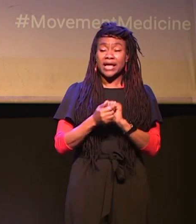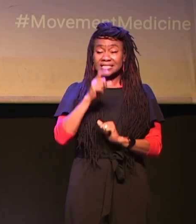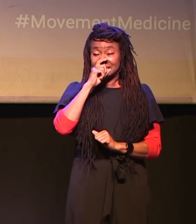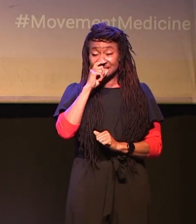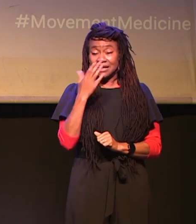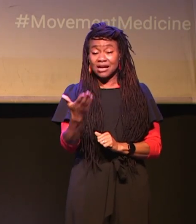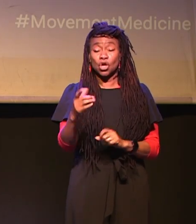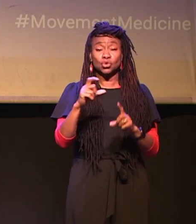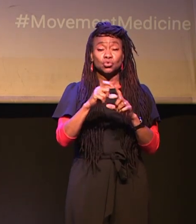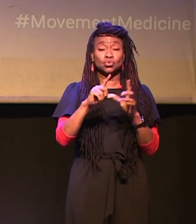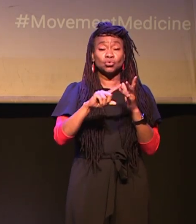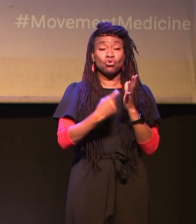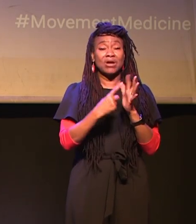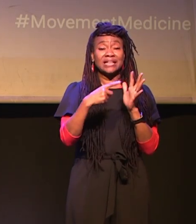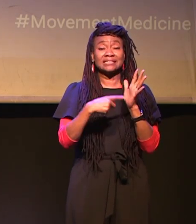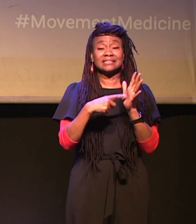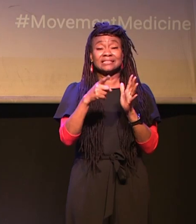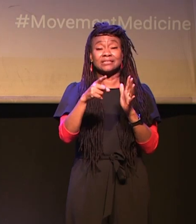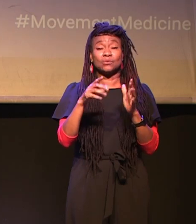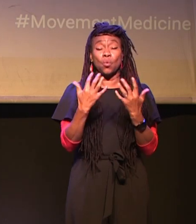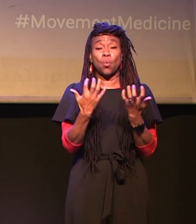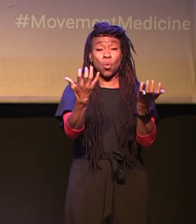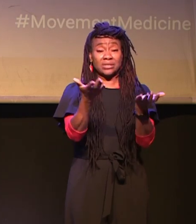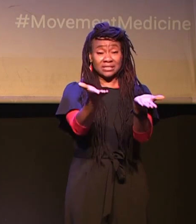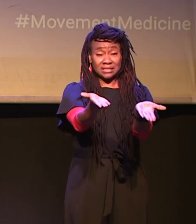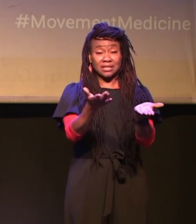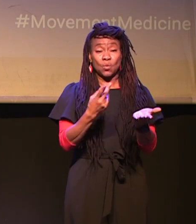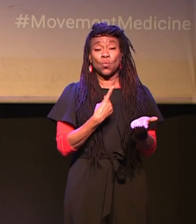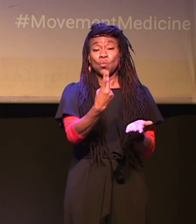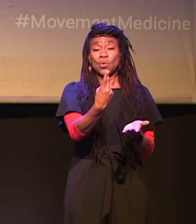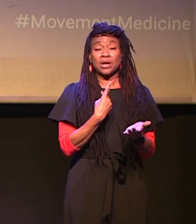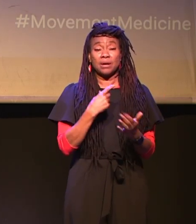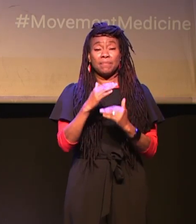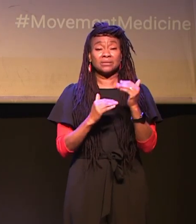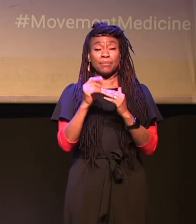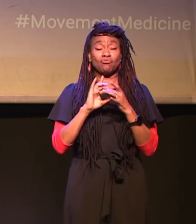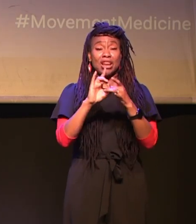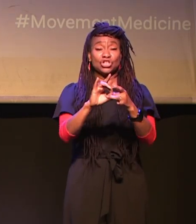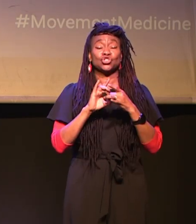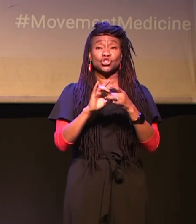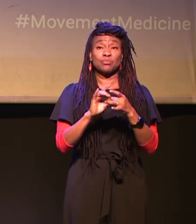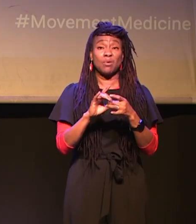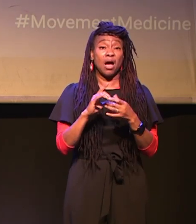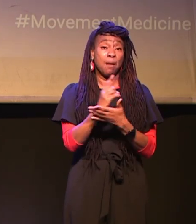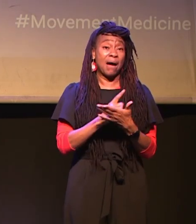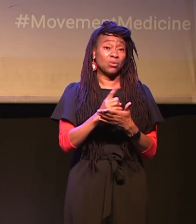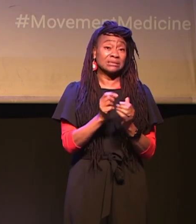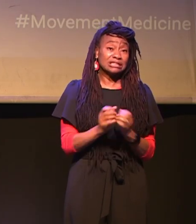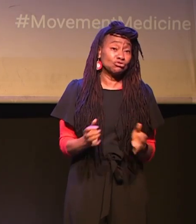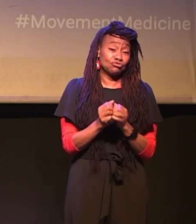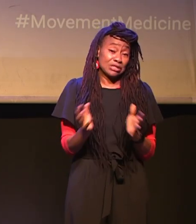Dorette is sitting in the audience, and we've built up a relationship of disagreement and